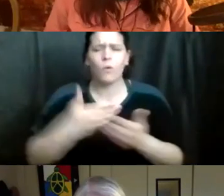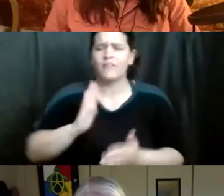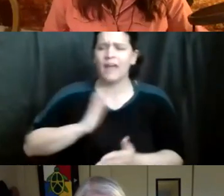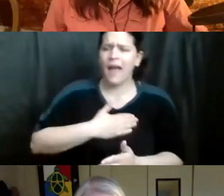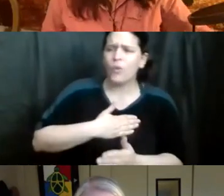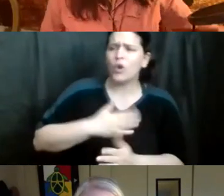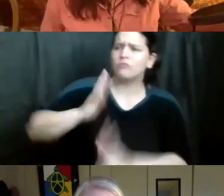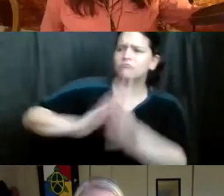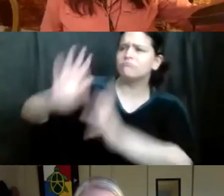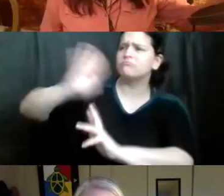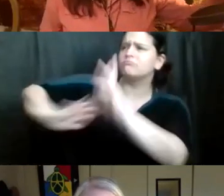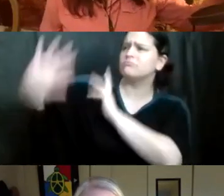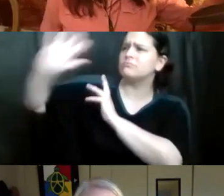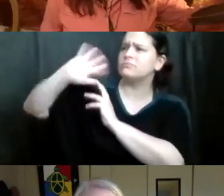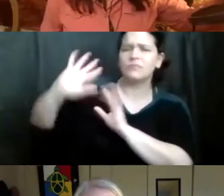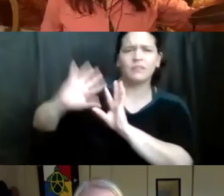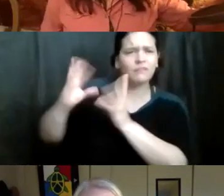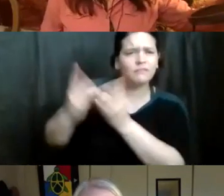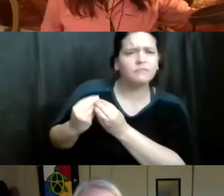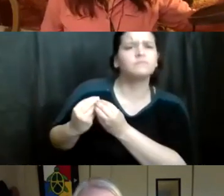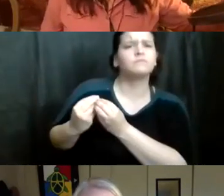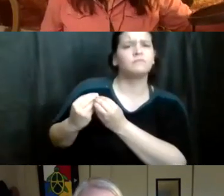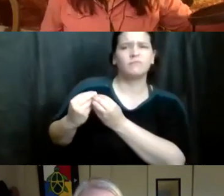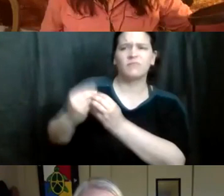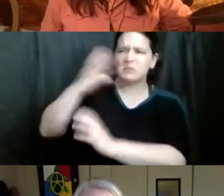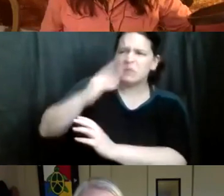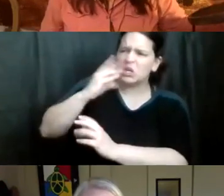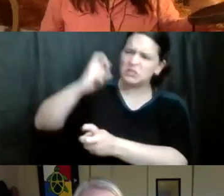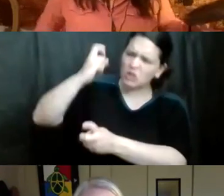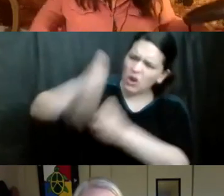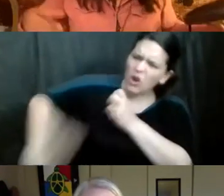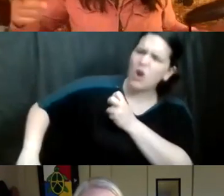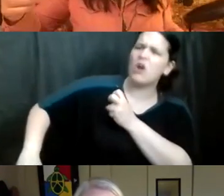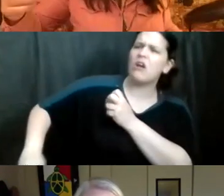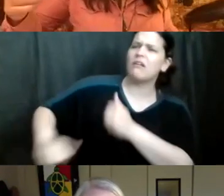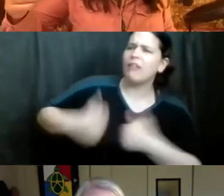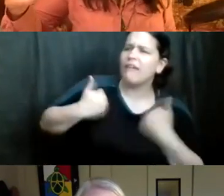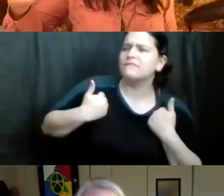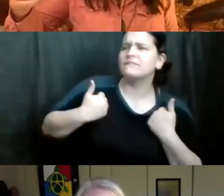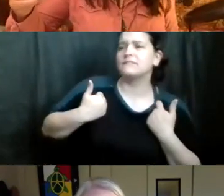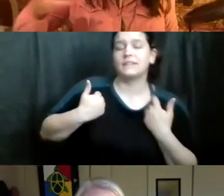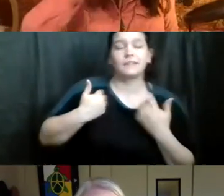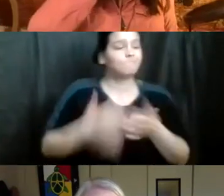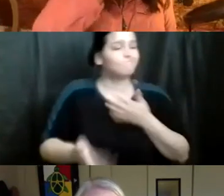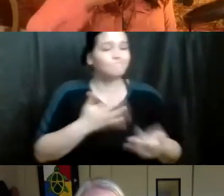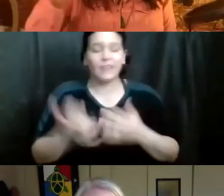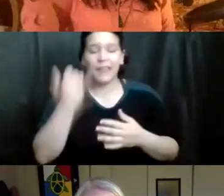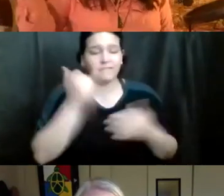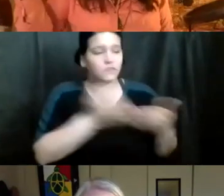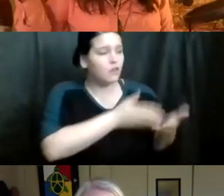roads, whether our ancestors came from Europe on the boats here, or if they came